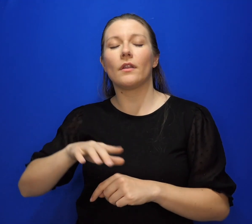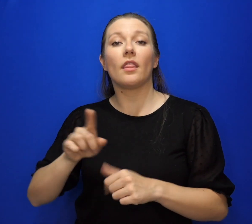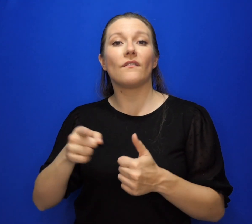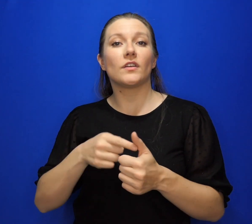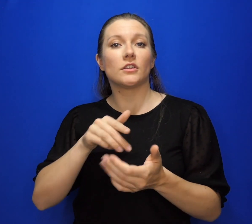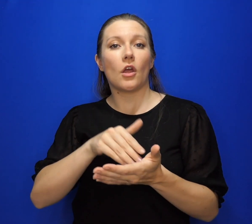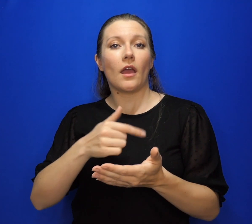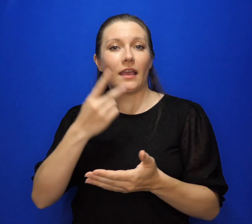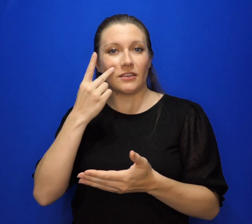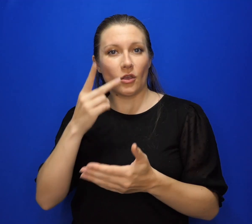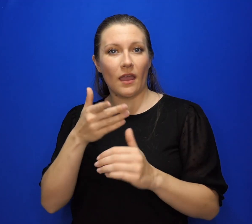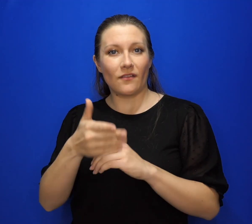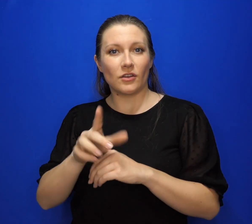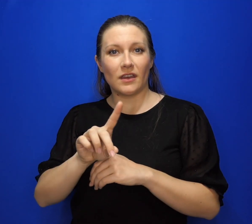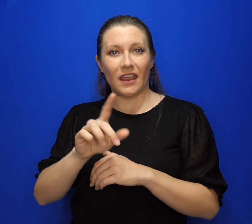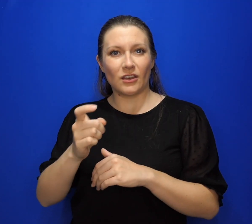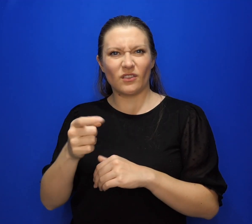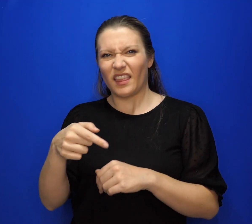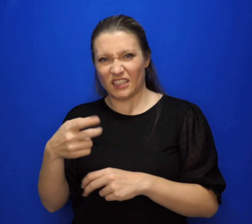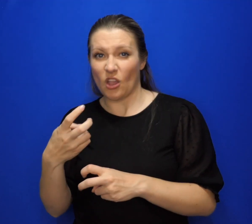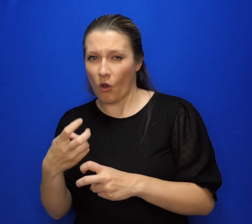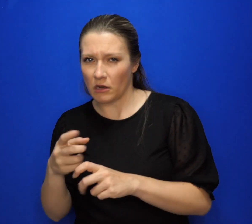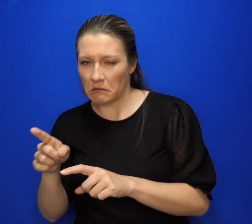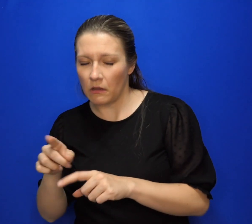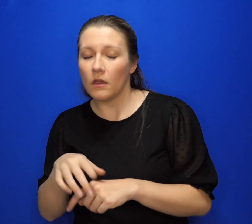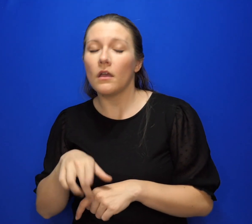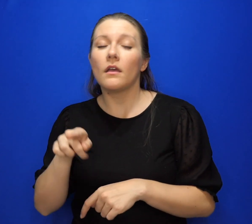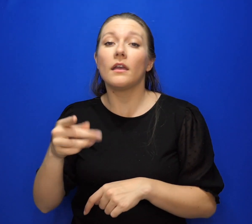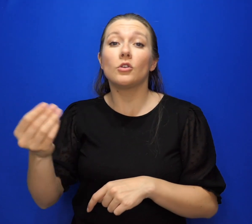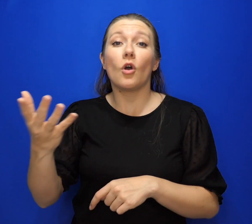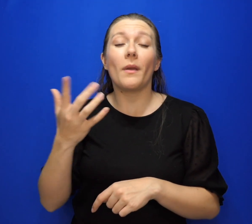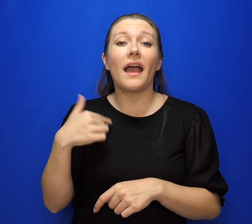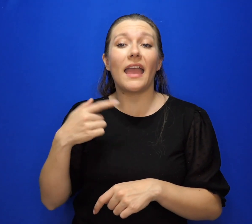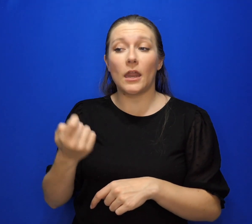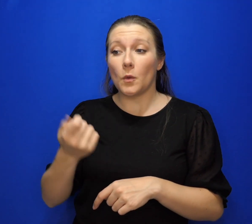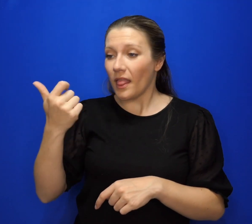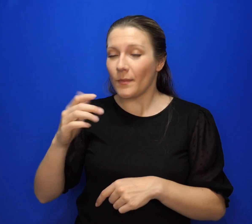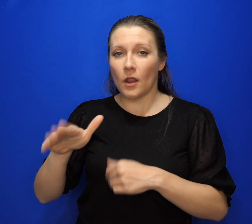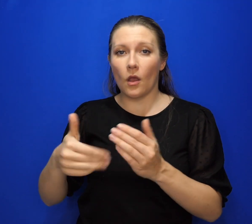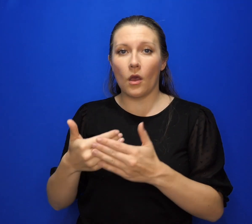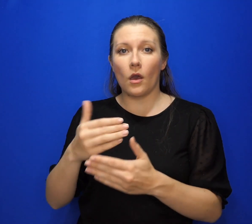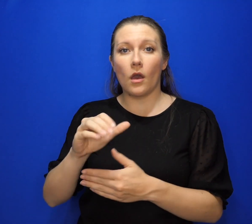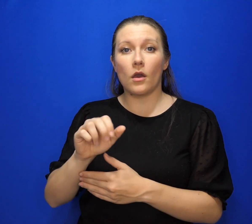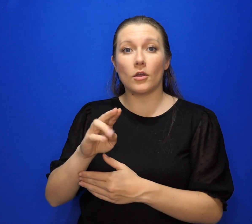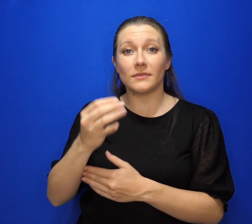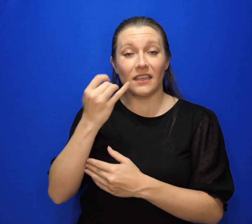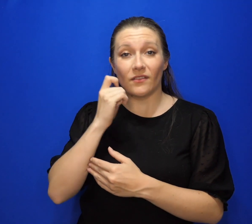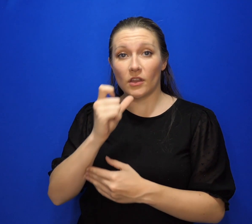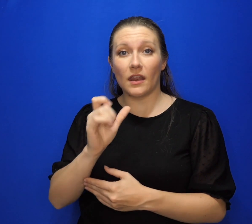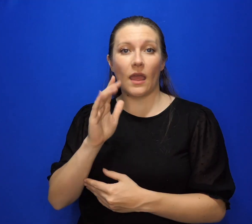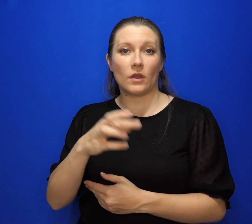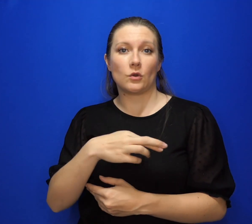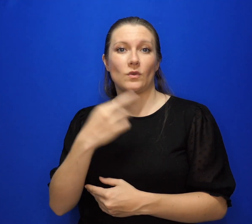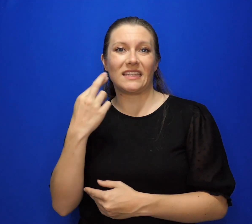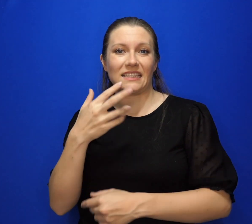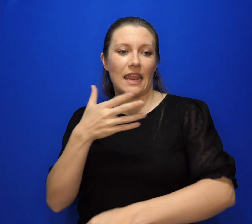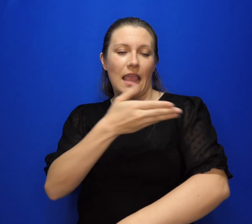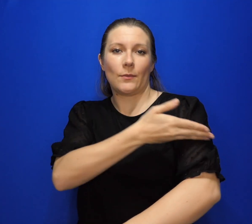The first doctor I saw after diagnosis walked into a room, this is harsh, and told me that I had to eliminate carbs or else I would risk an